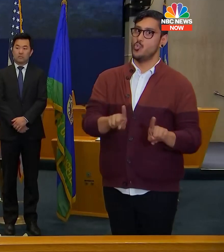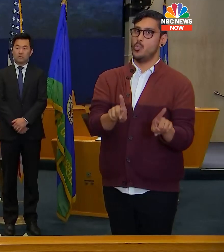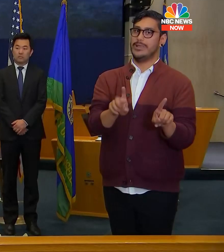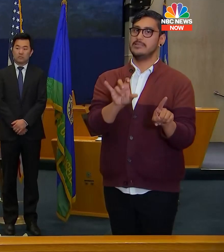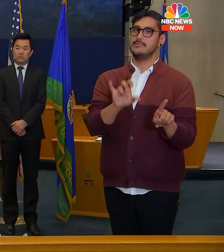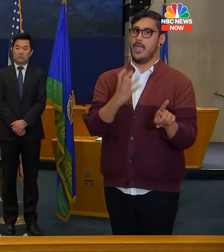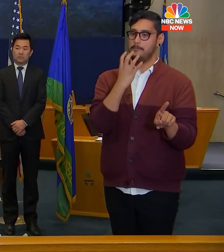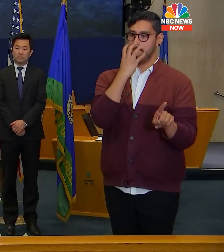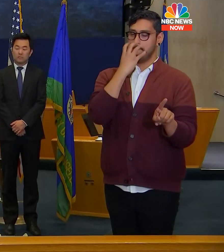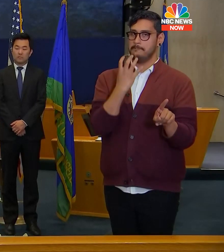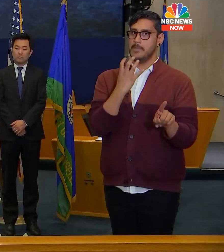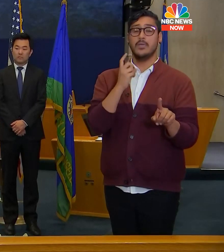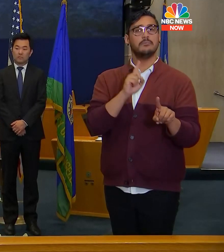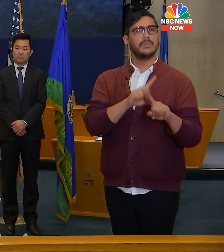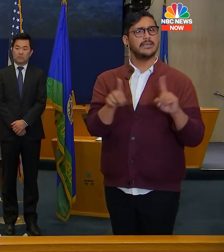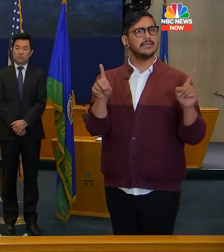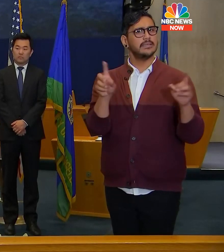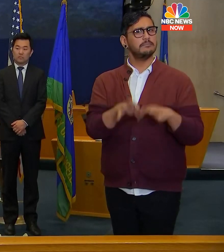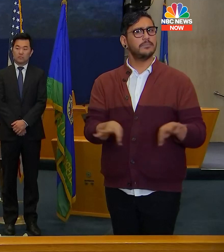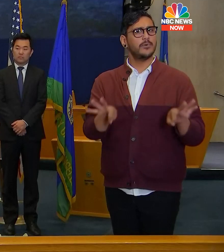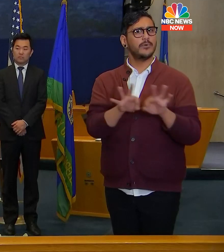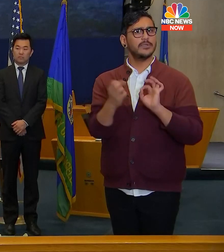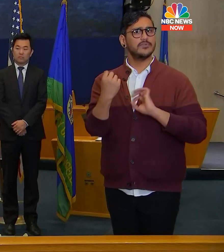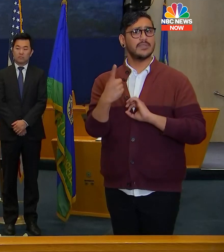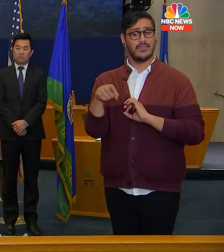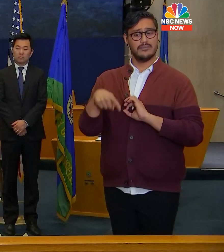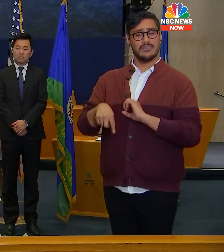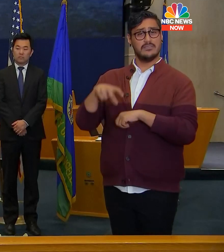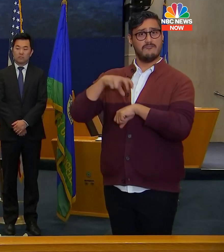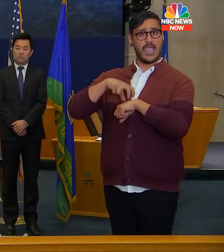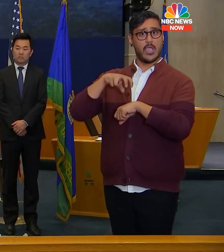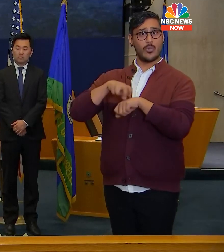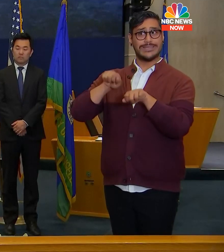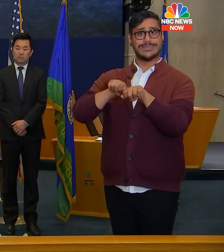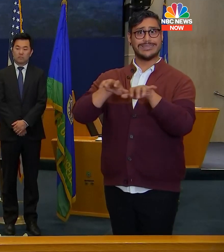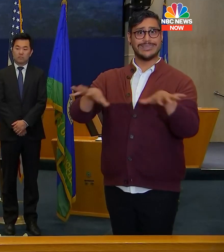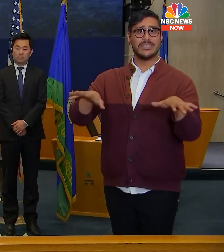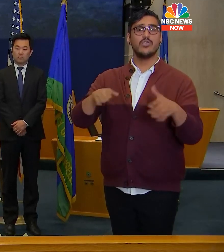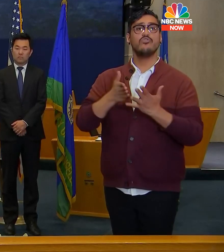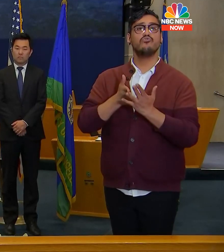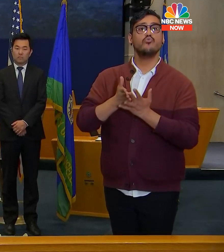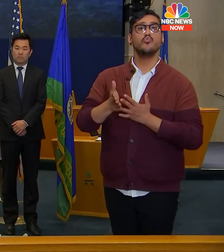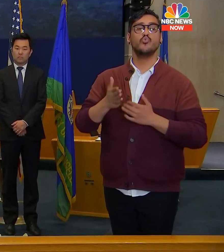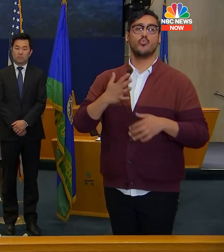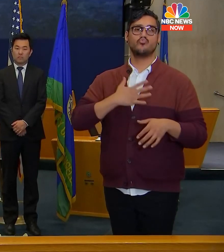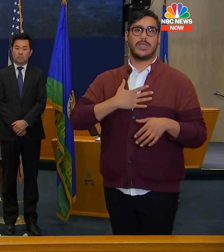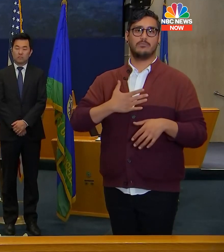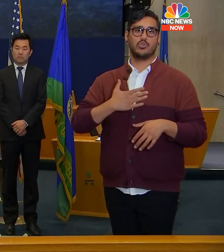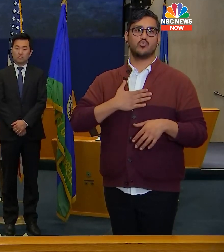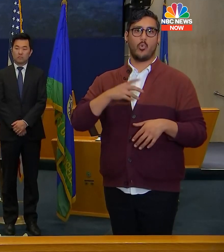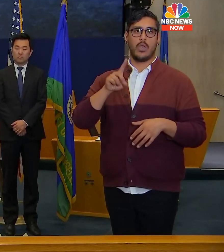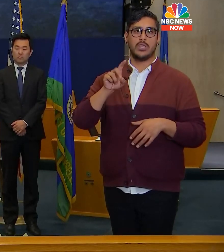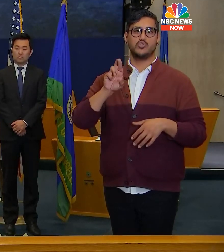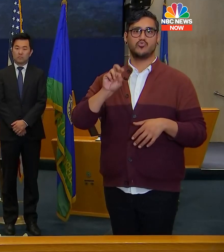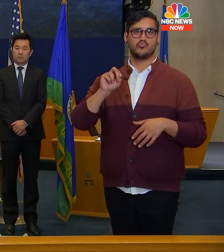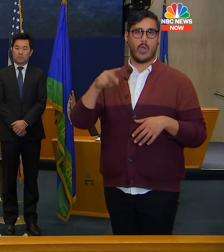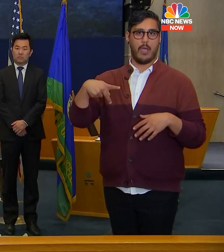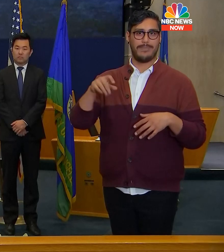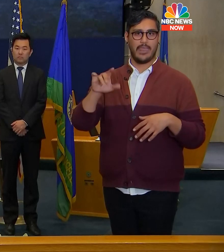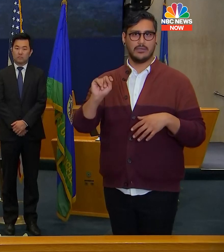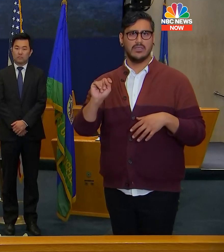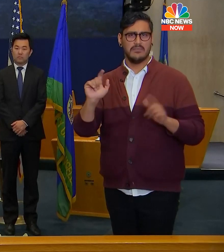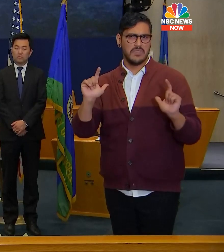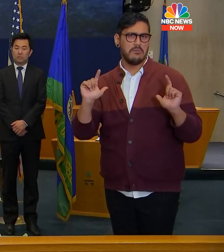Really important for everyone to understand that this virus is transmitted through respiratory droplets. They're pretty big